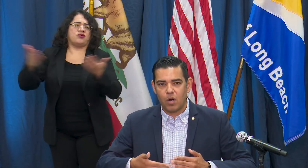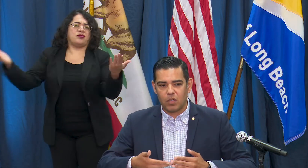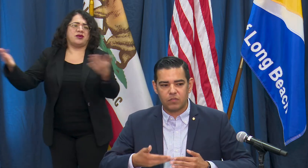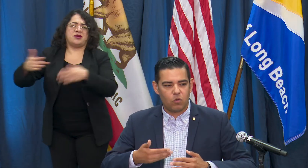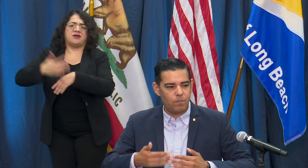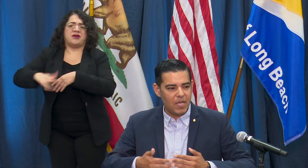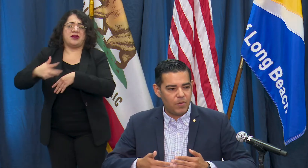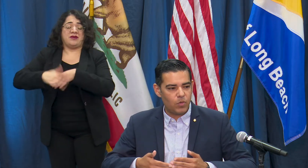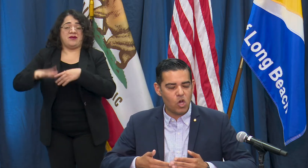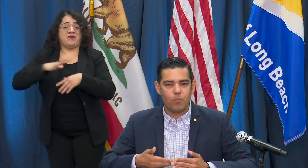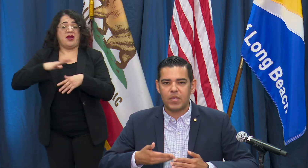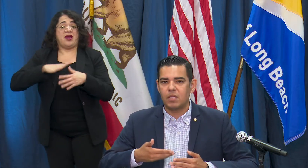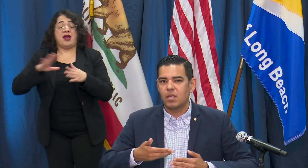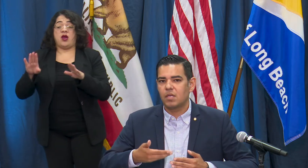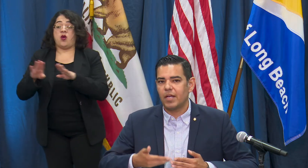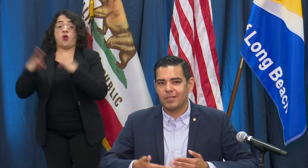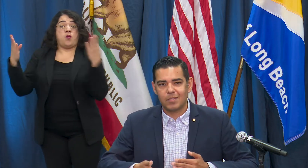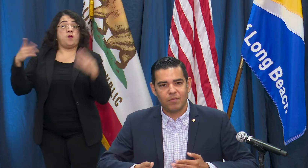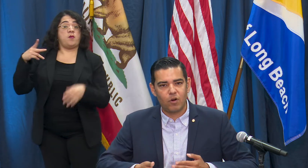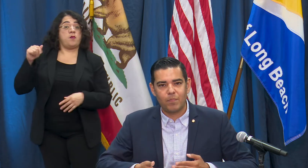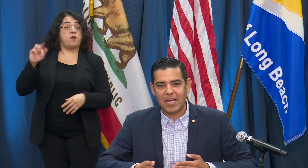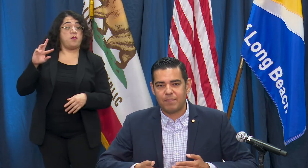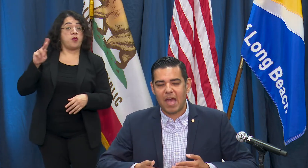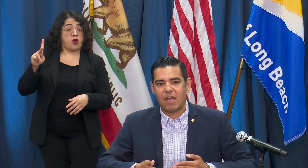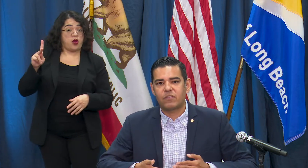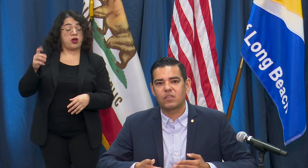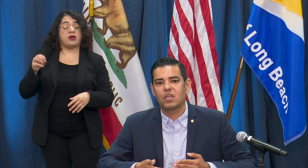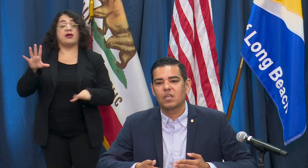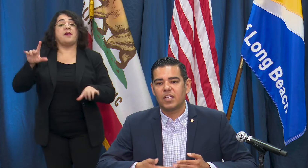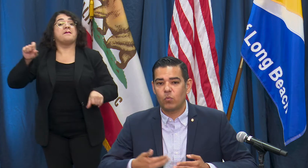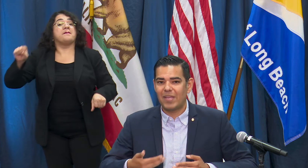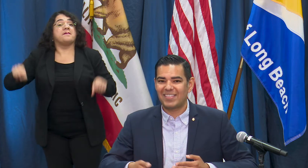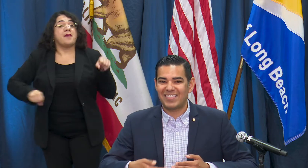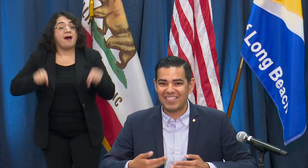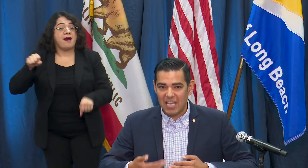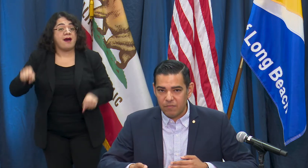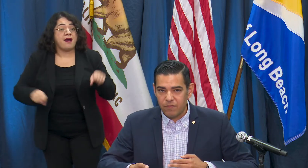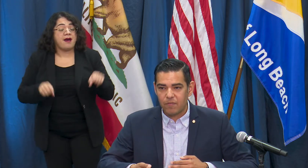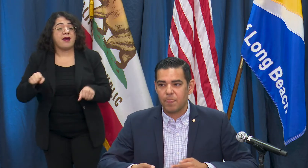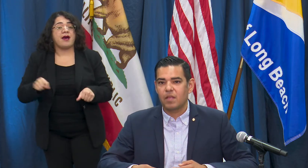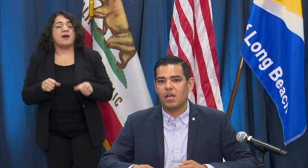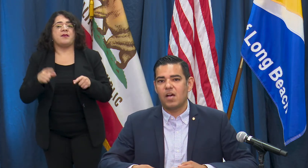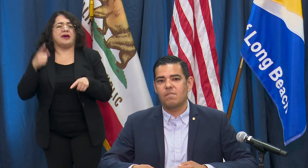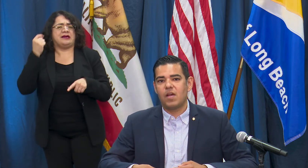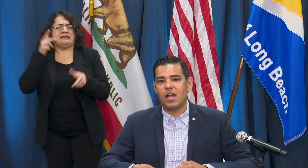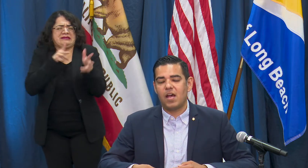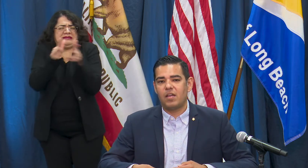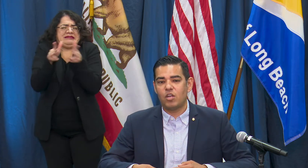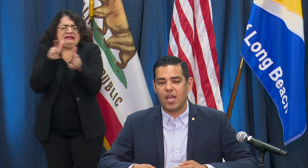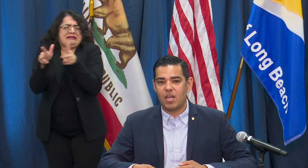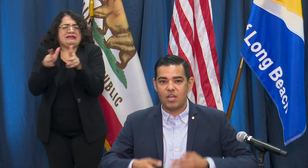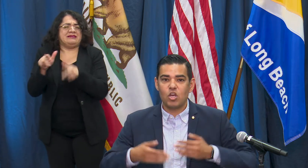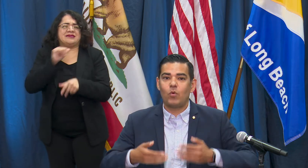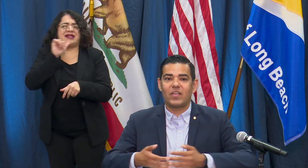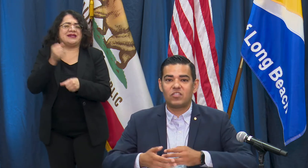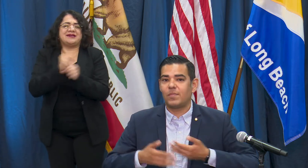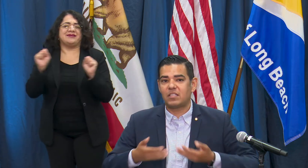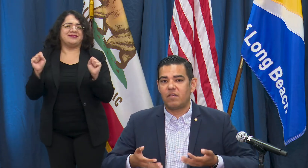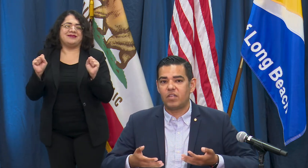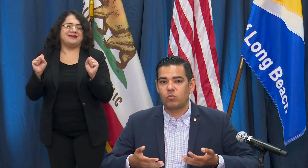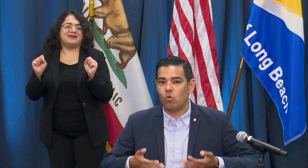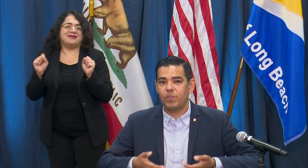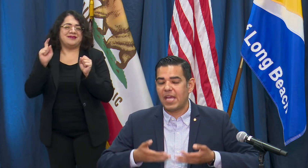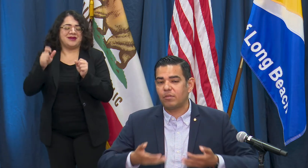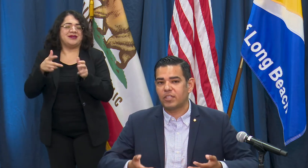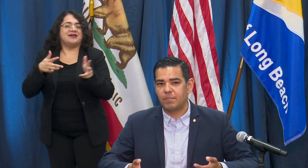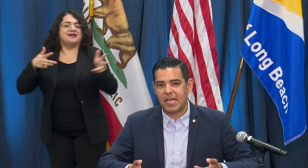those parks, or maybe reopen some of our bike paths in a way that's safe, and knowing that some